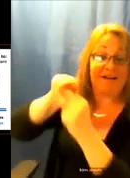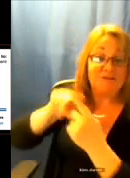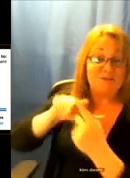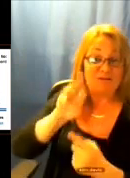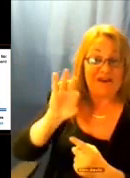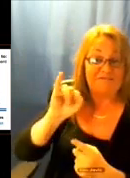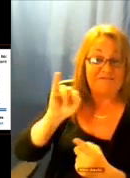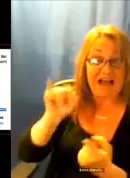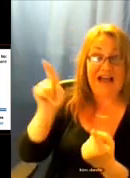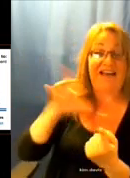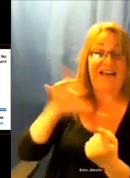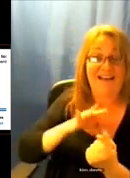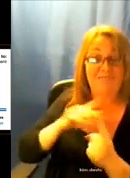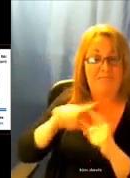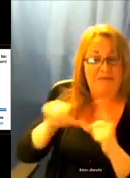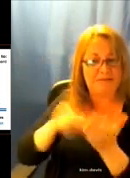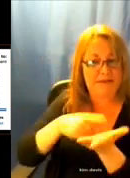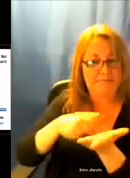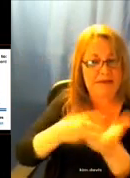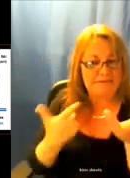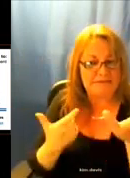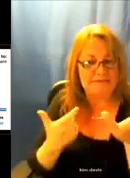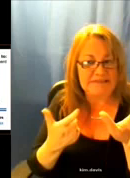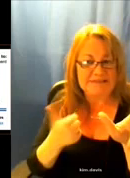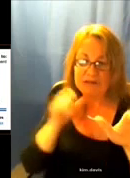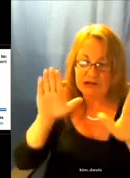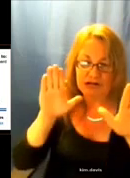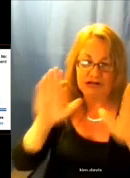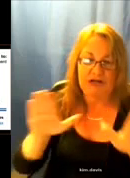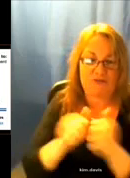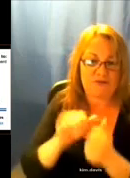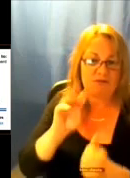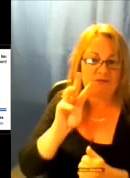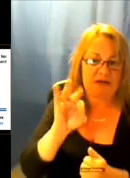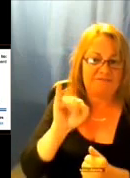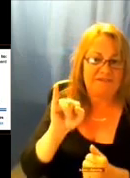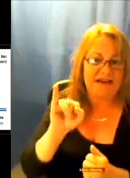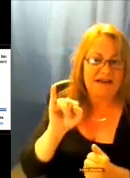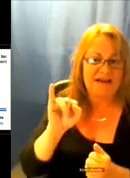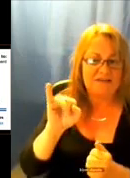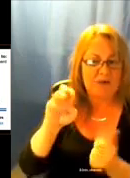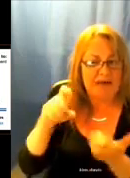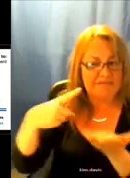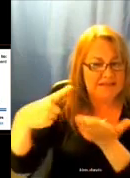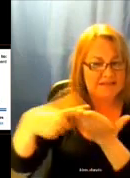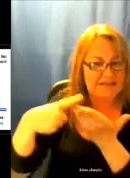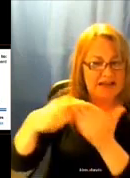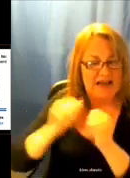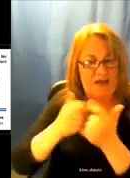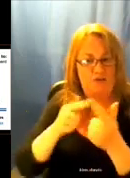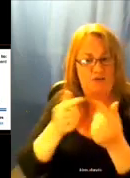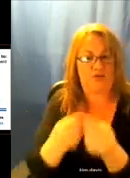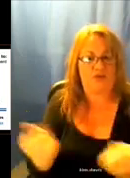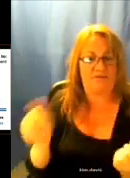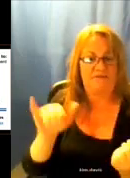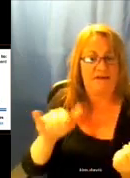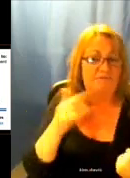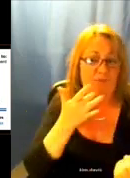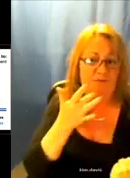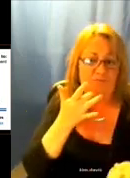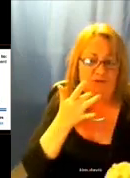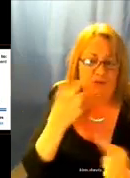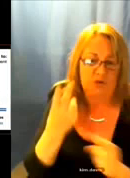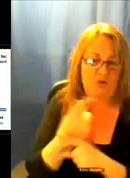internet hookups and having that under Wi-Fi, sometimes the speed is not fast enough with the